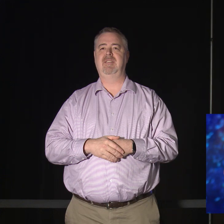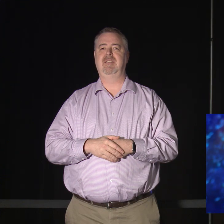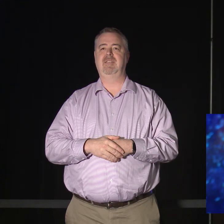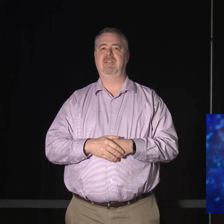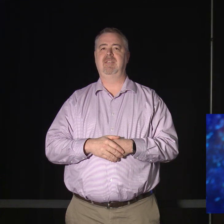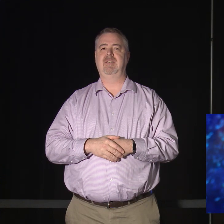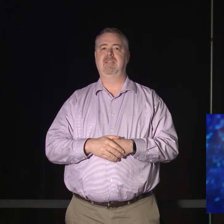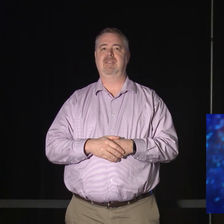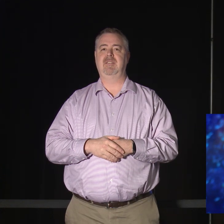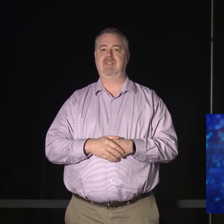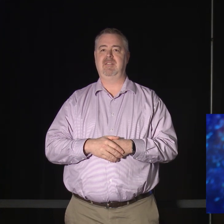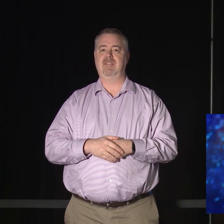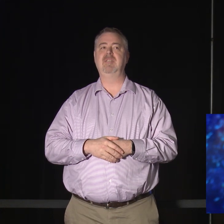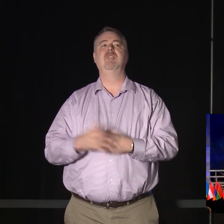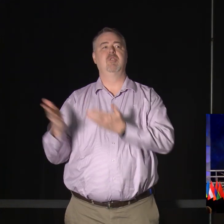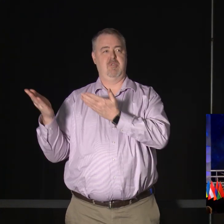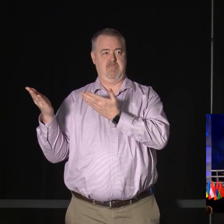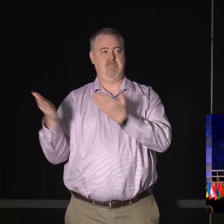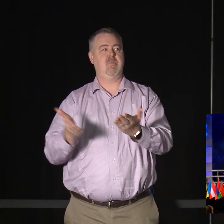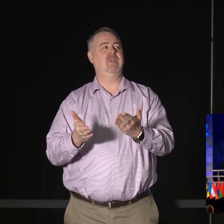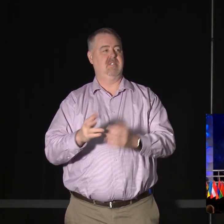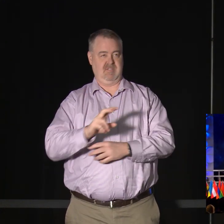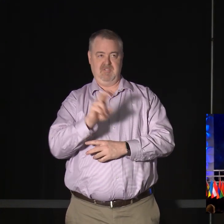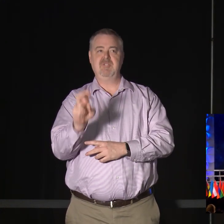Let some snakes up in here tonight.